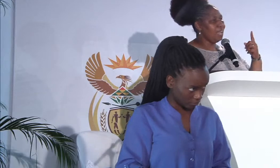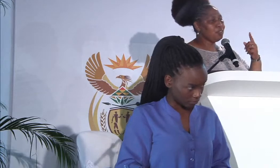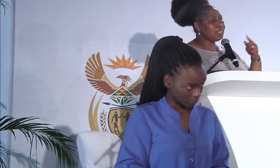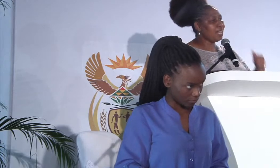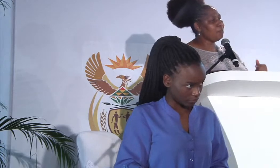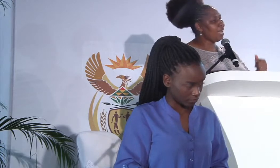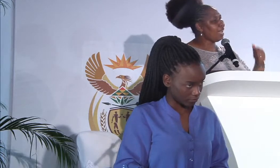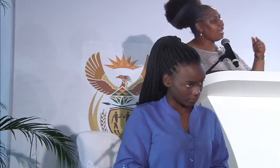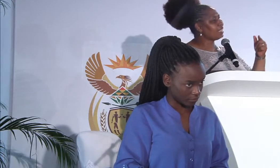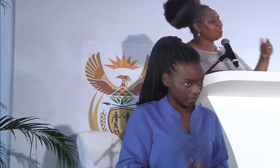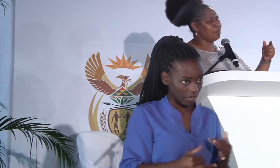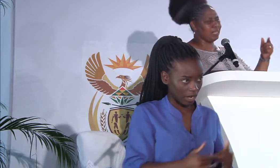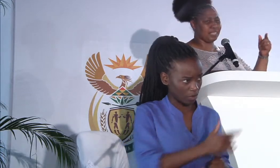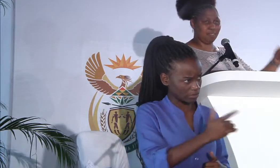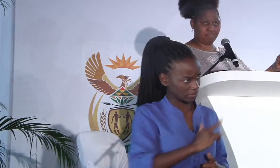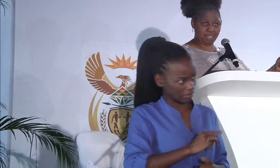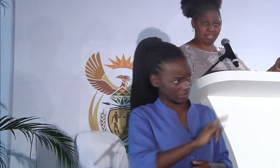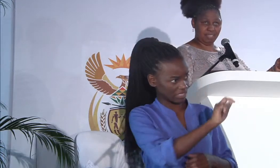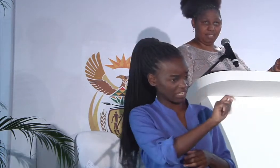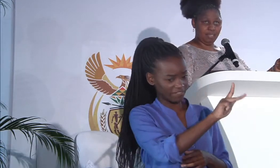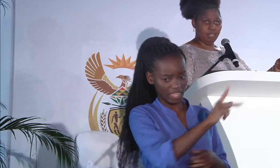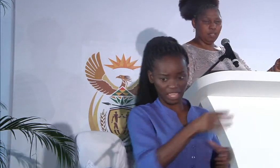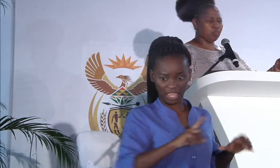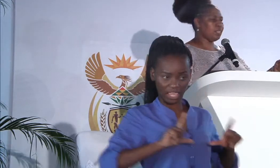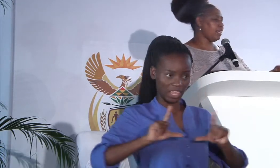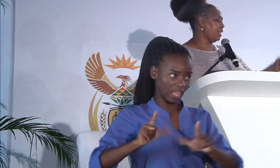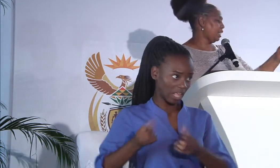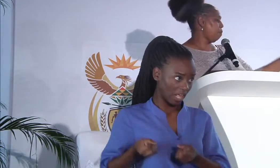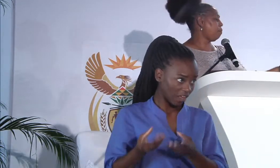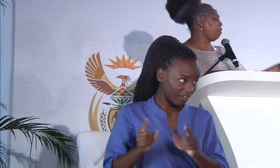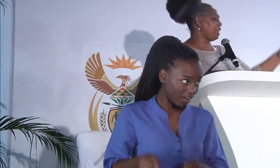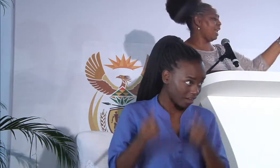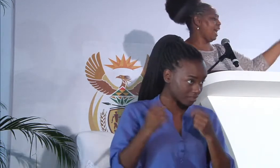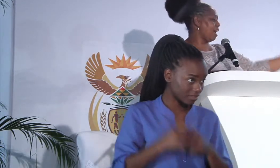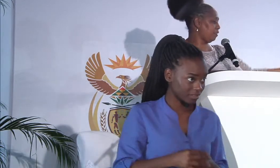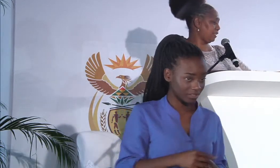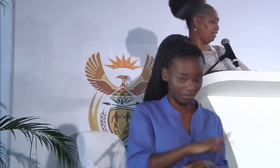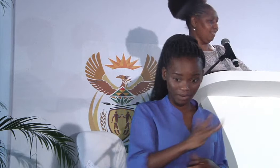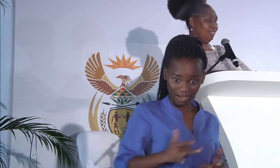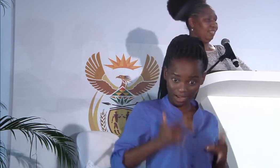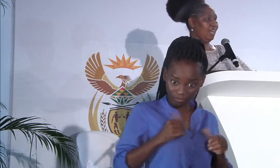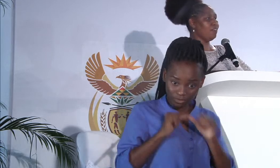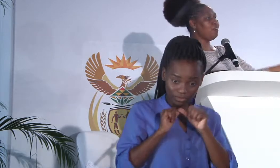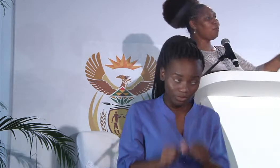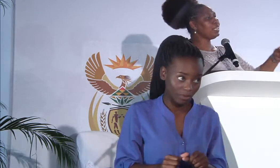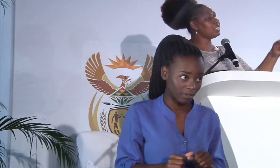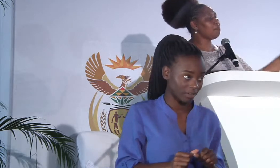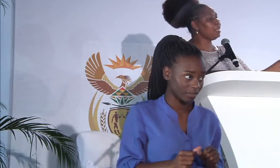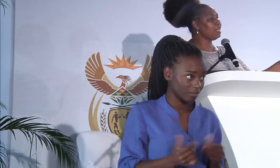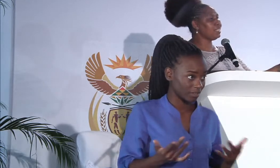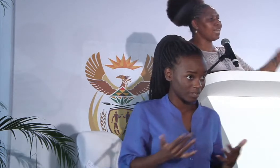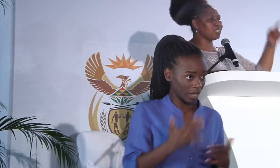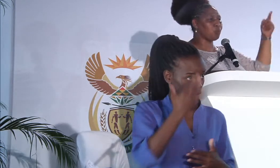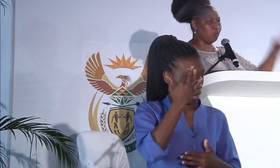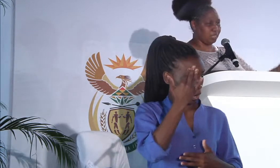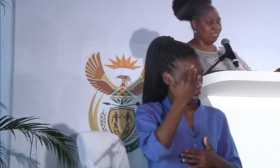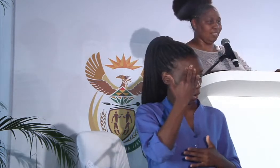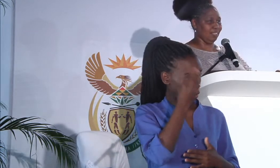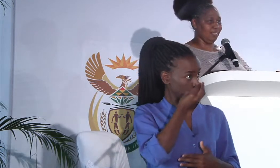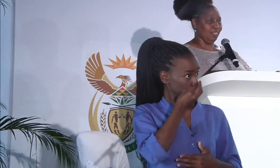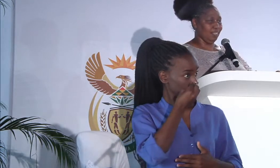And you tell me I can't give them a TV so they can keep up with their lives and know what is happening at their